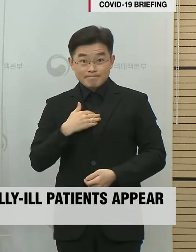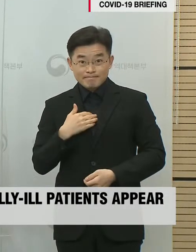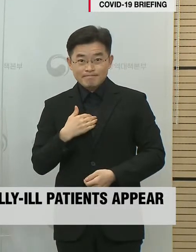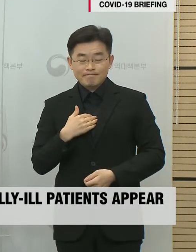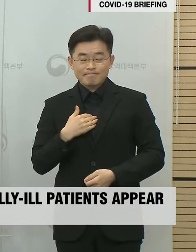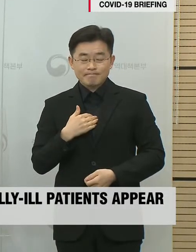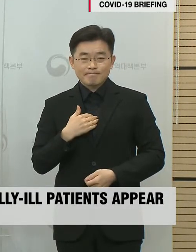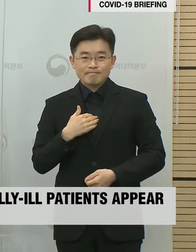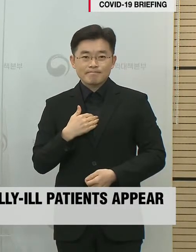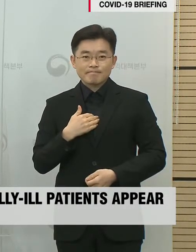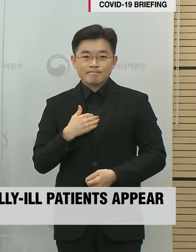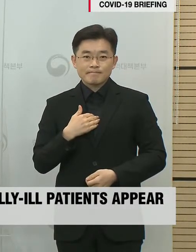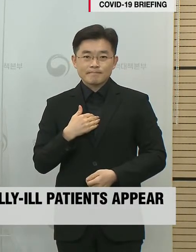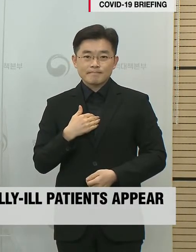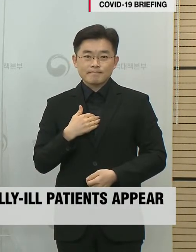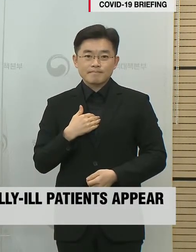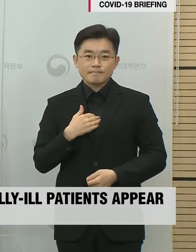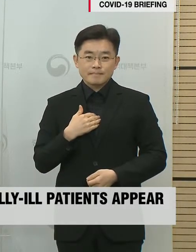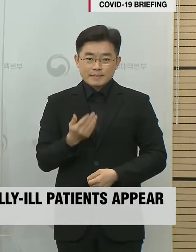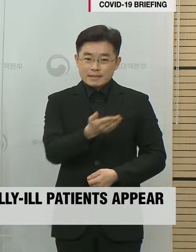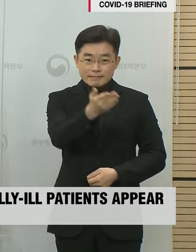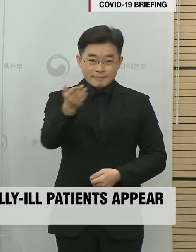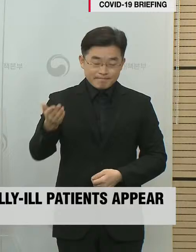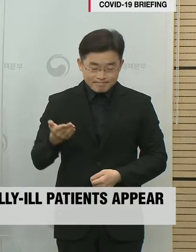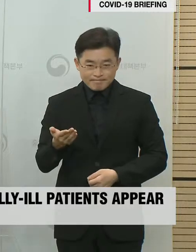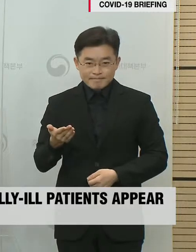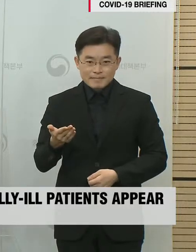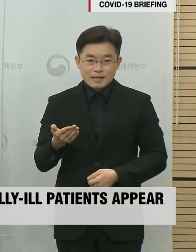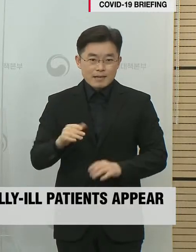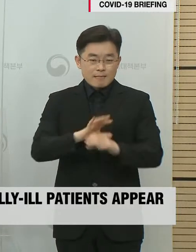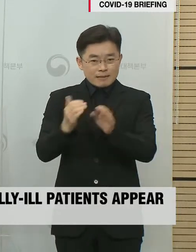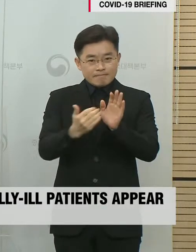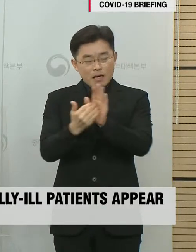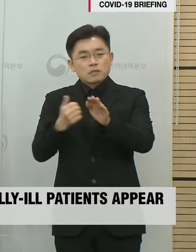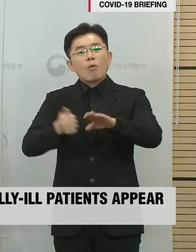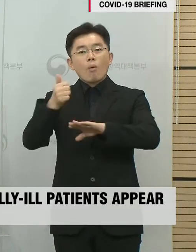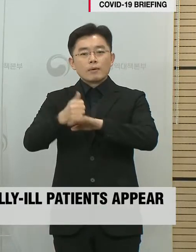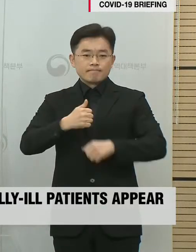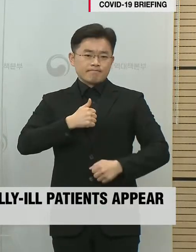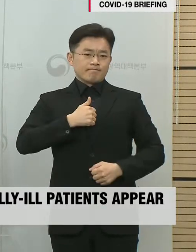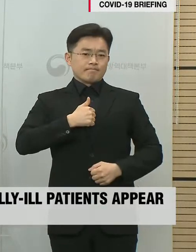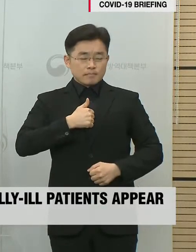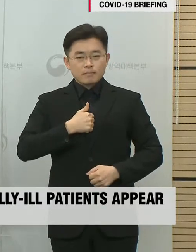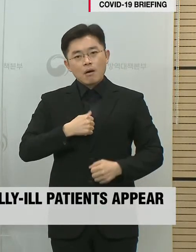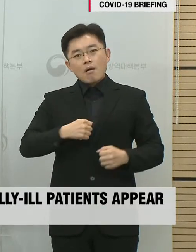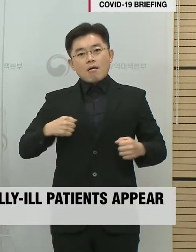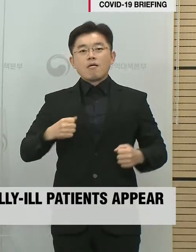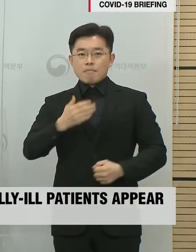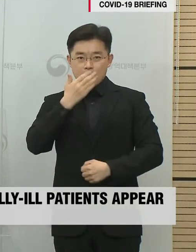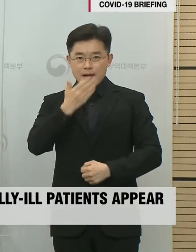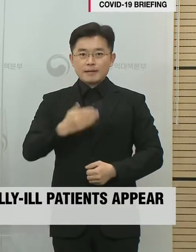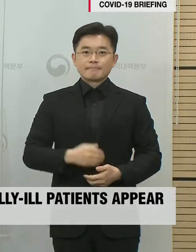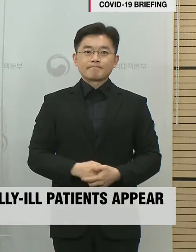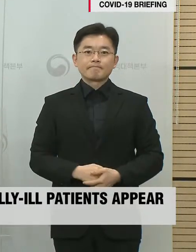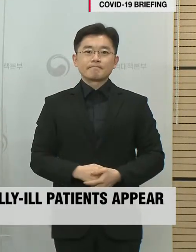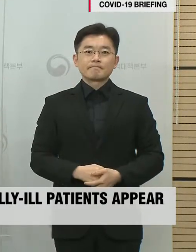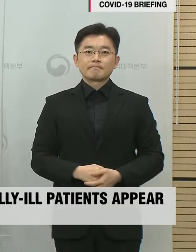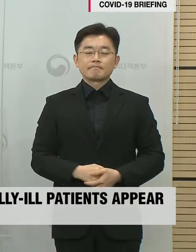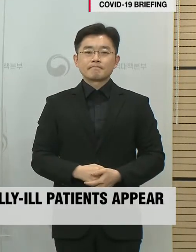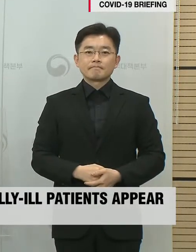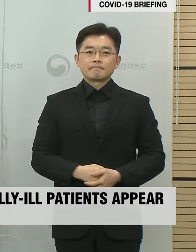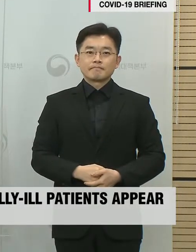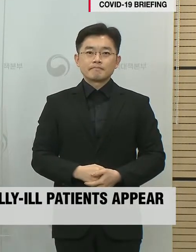in that we are controlling the virus to a large extent. And we believe that you should be proud of yourselves.